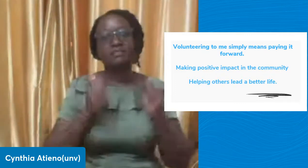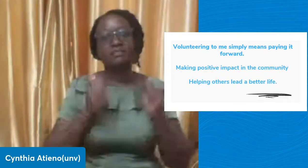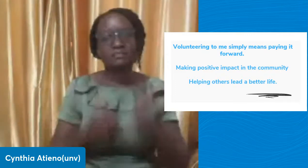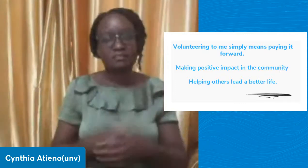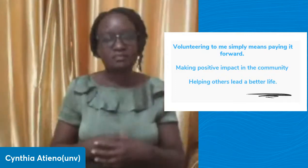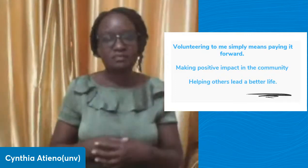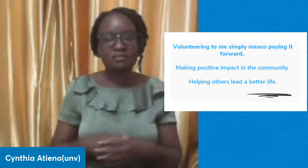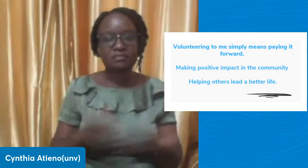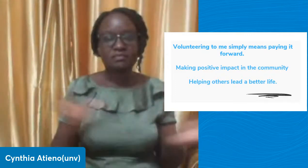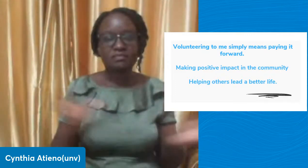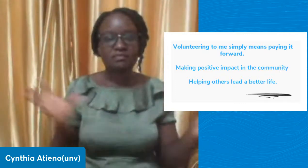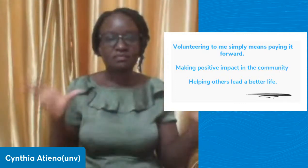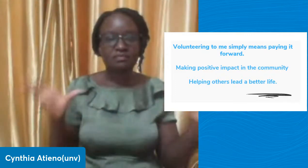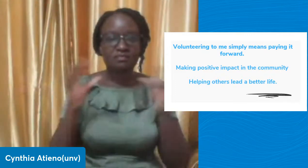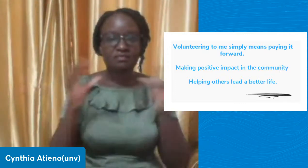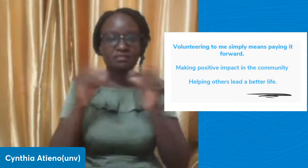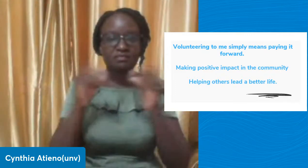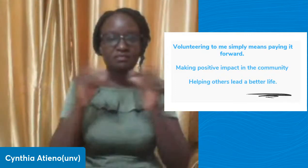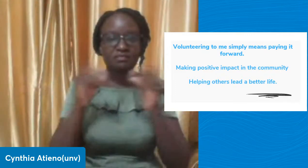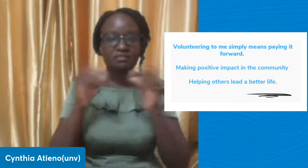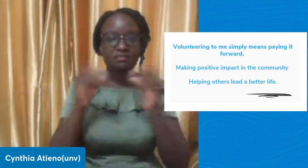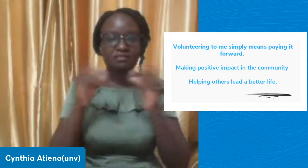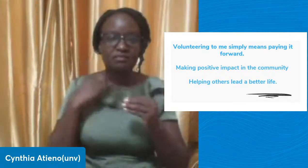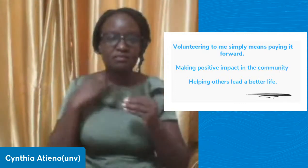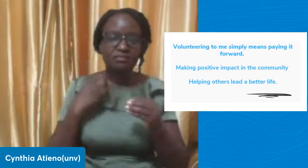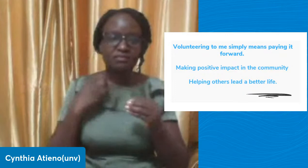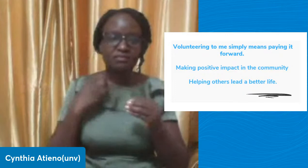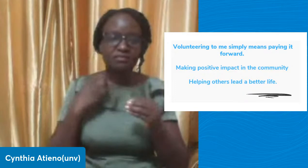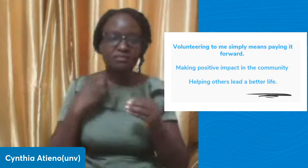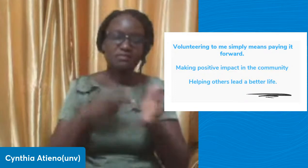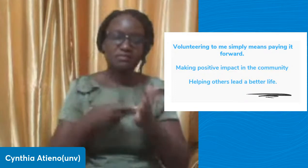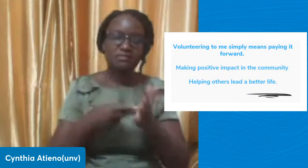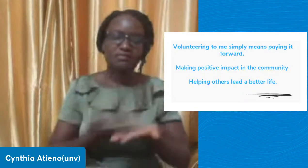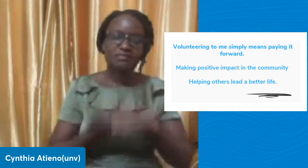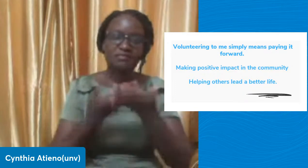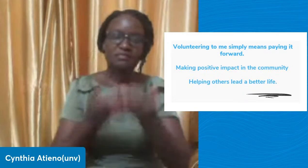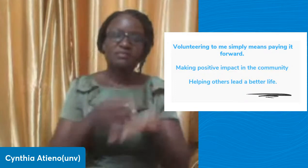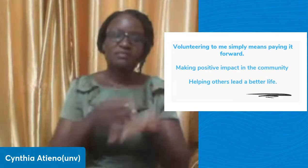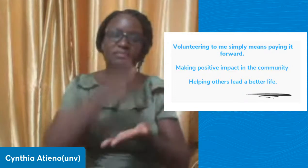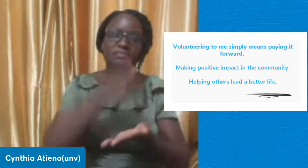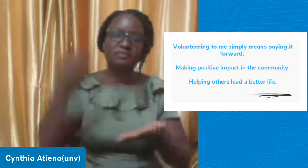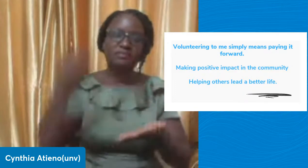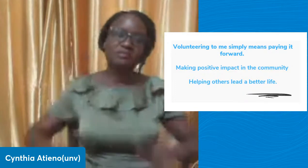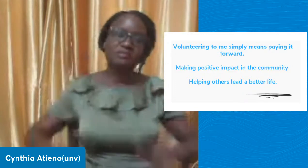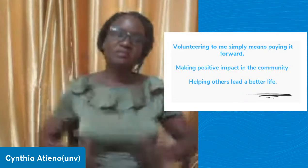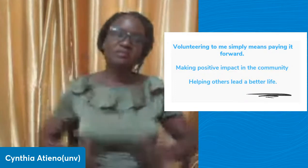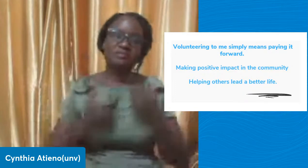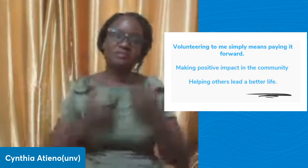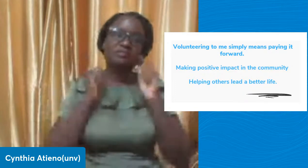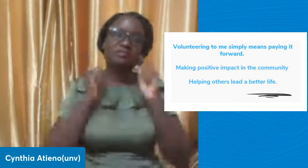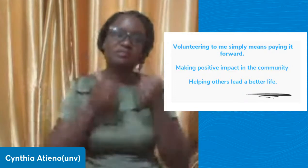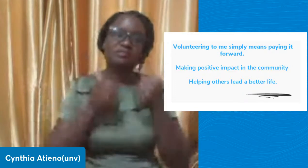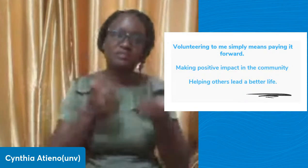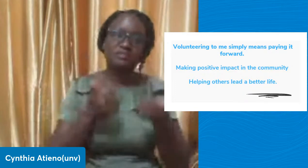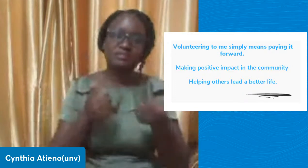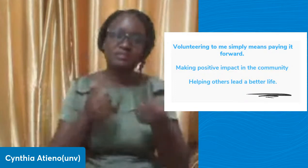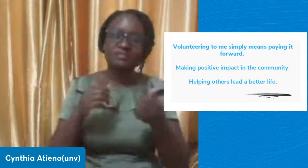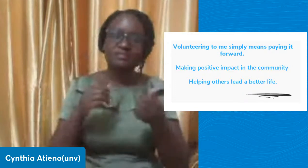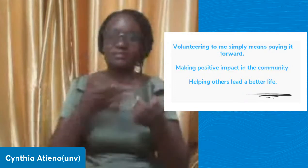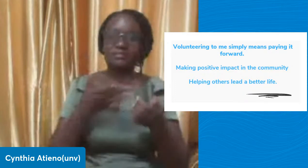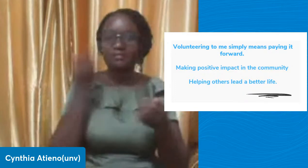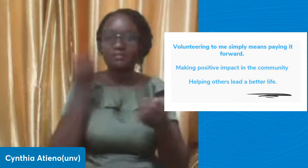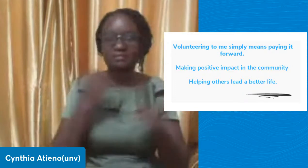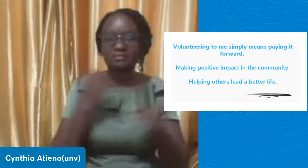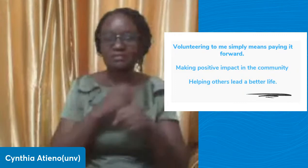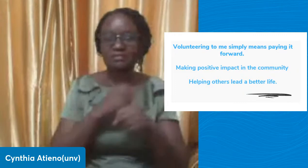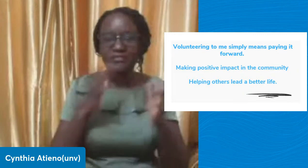up, volunteering is helping other people lead a better life. And what better way can we do it? Or how can we